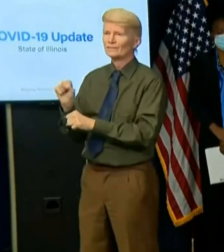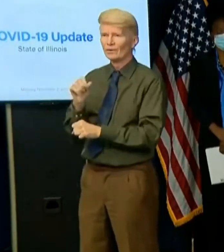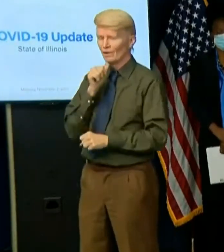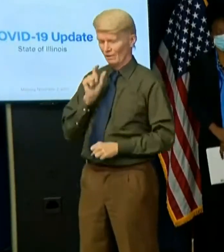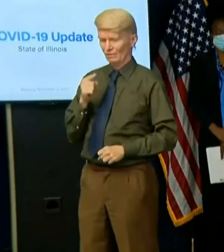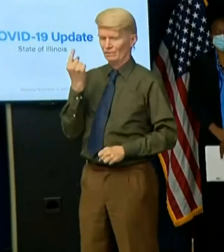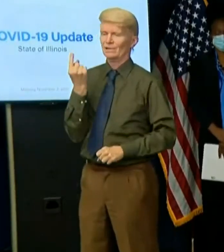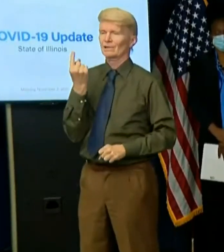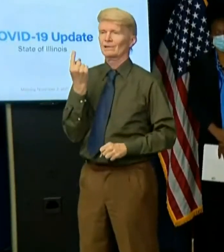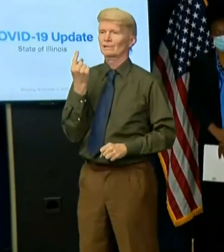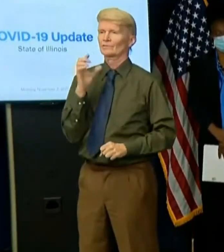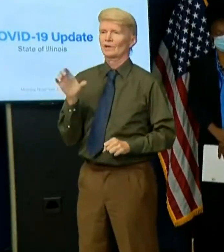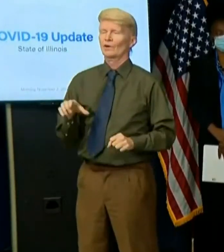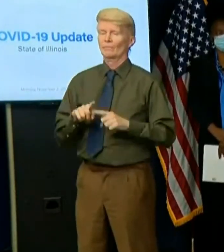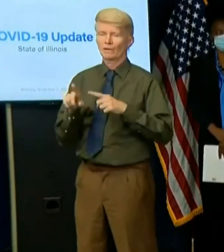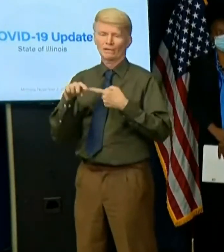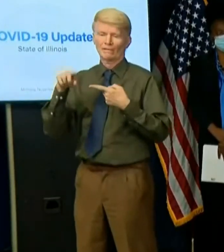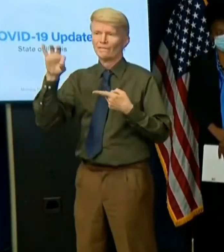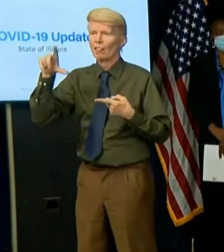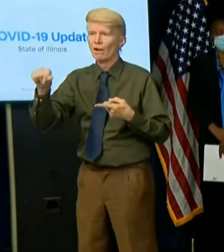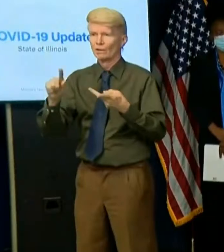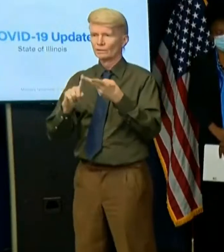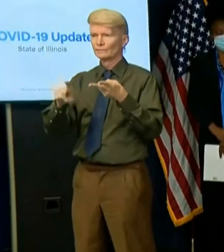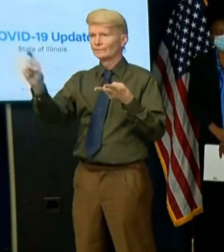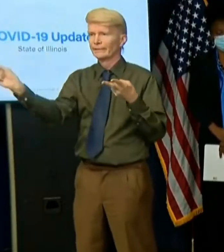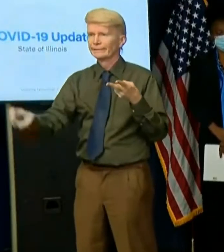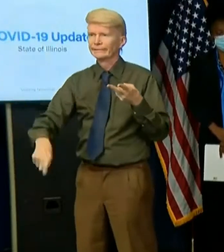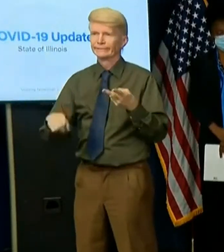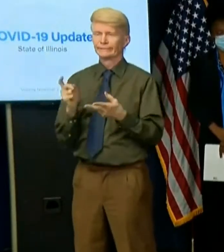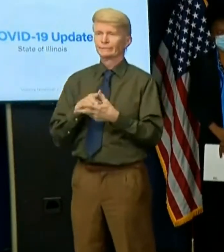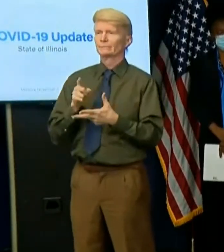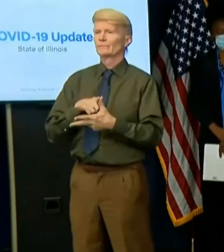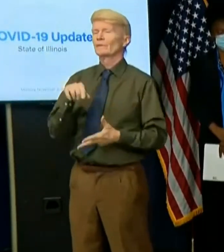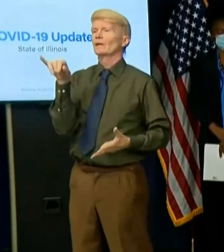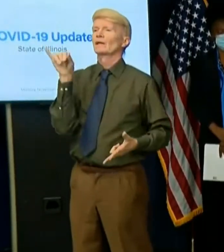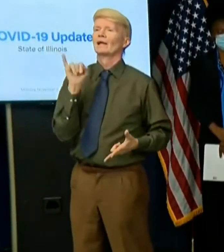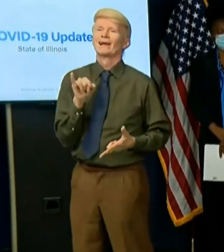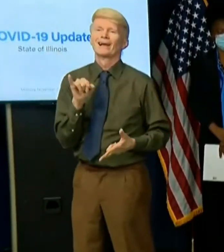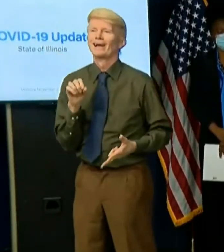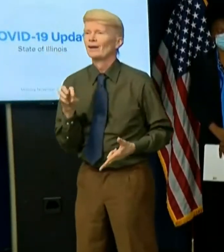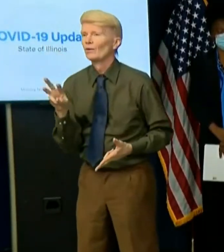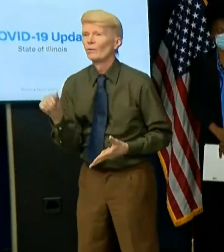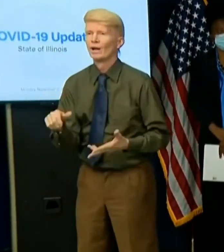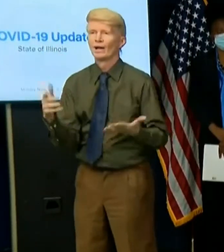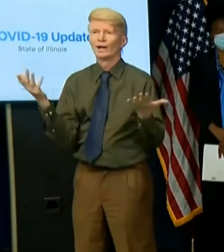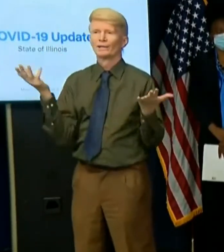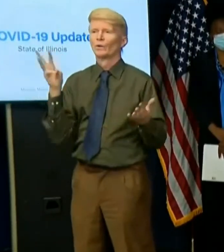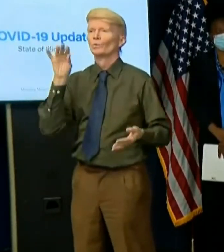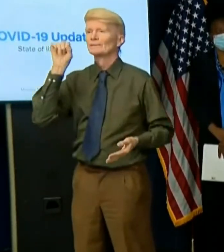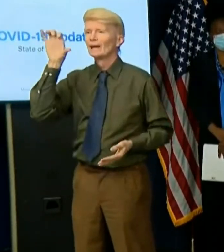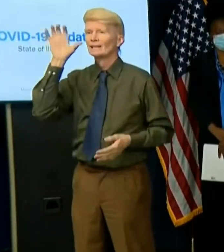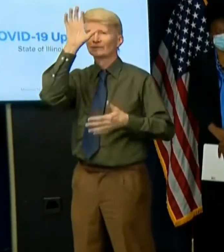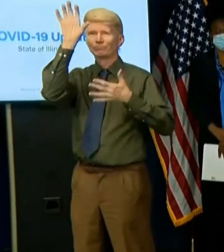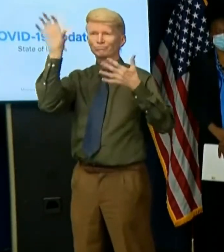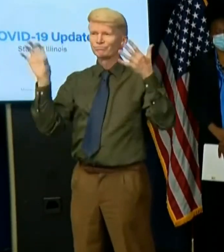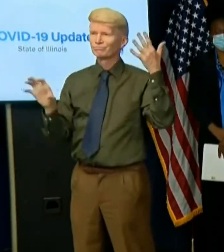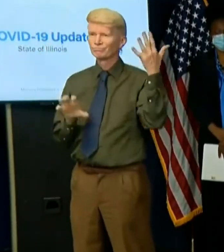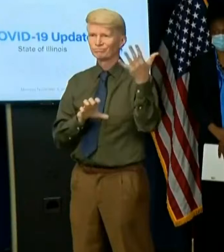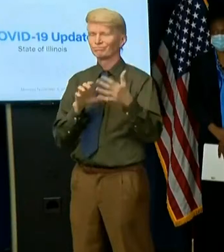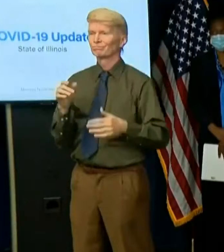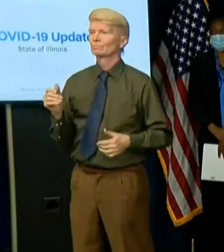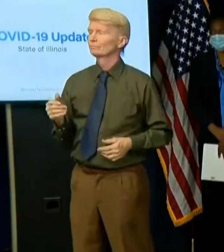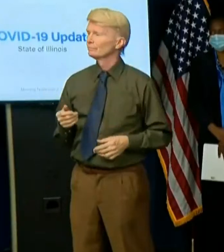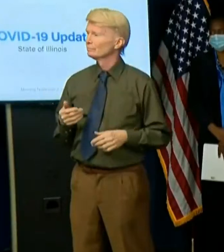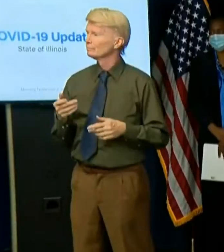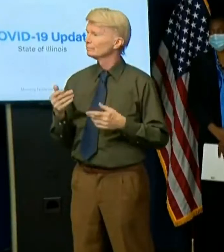the country. I mean, you know, Florida, Texas, Iowa, you know, Wisconsin, it's devastating for everyone. Ben Cox